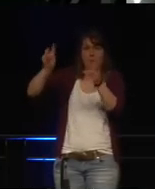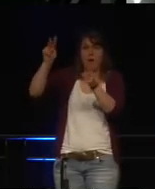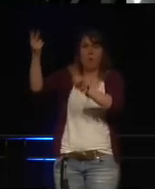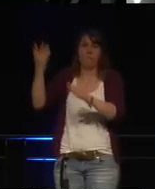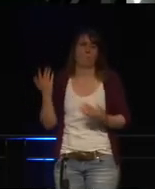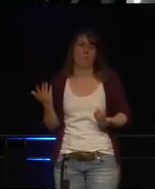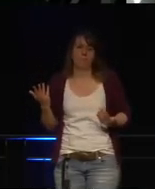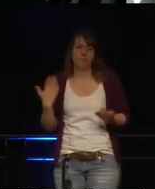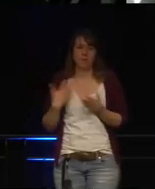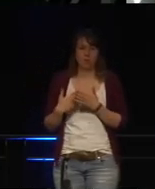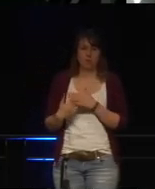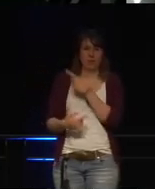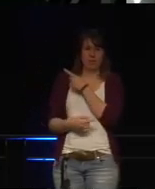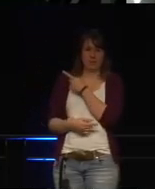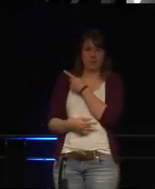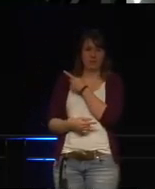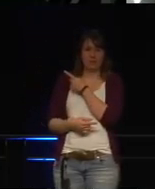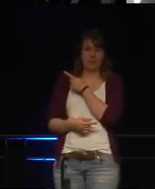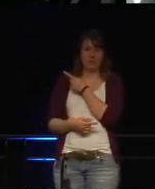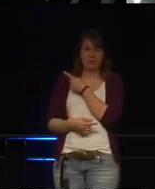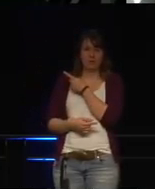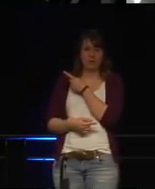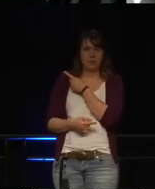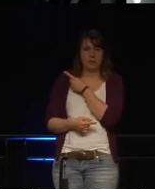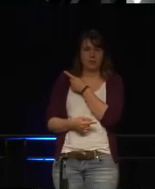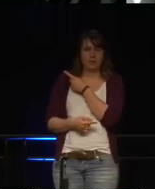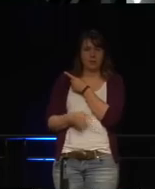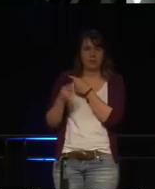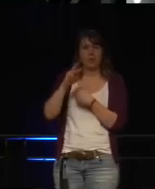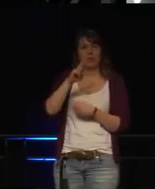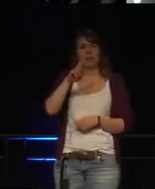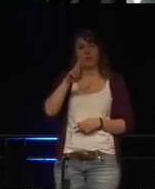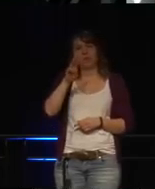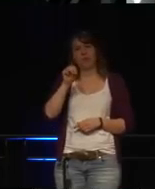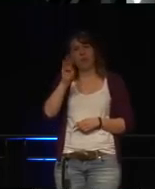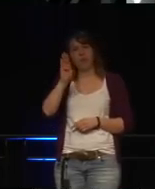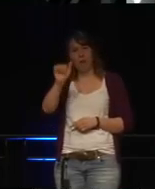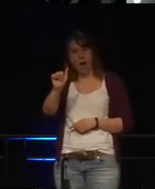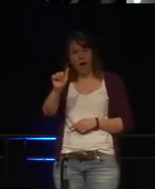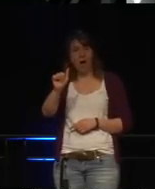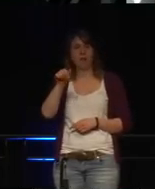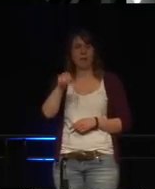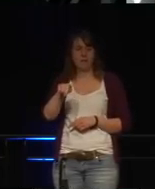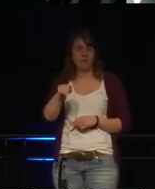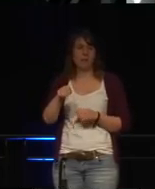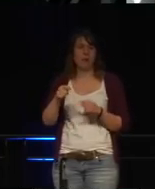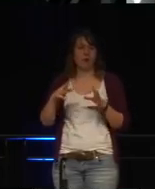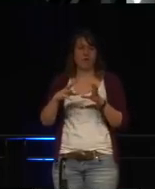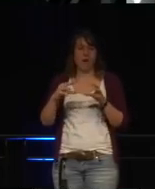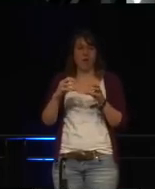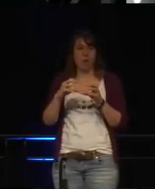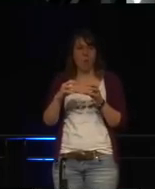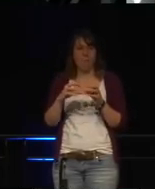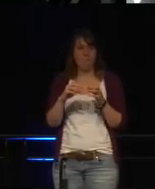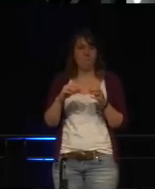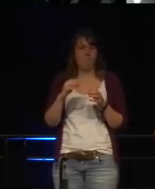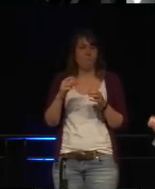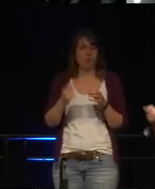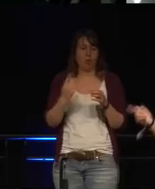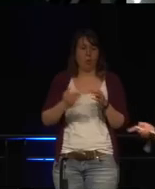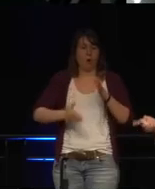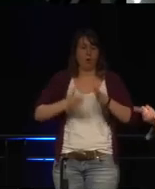Sometimes also clicktivism helps to stop vendors making stupid decisions. Here